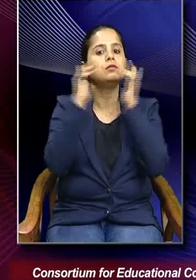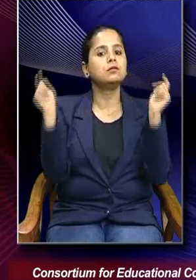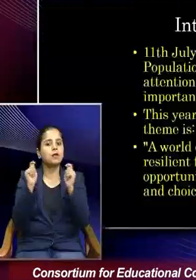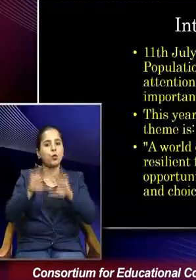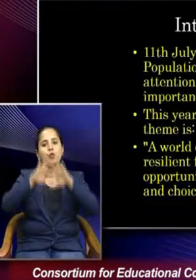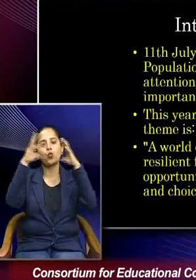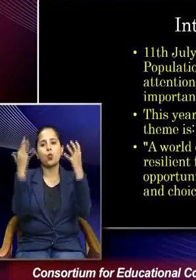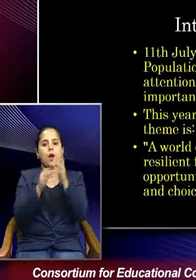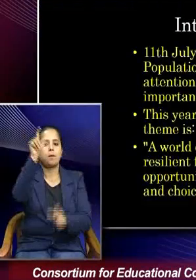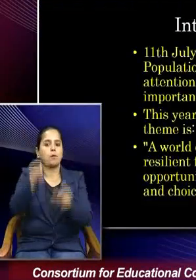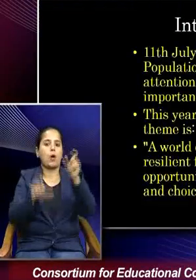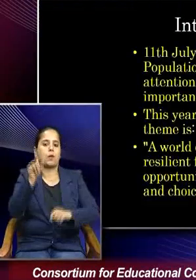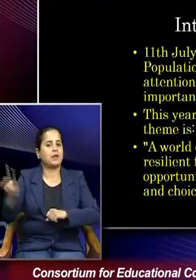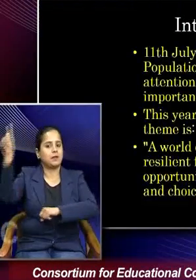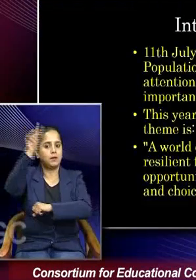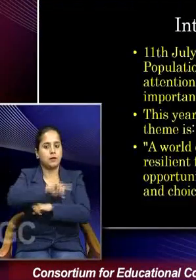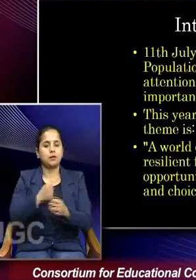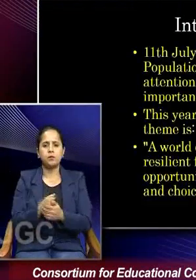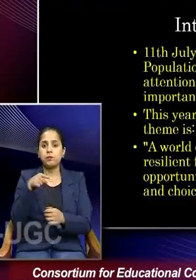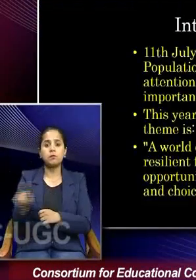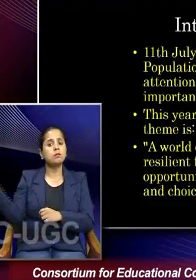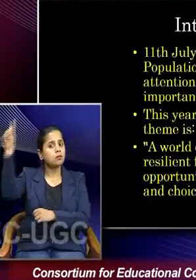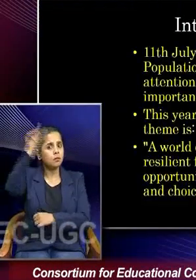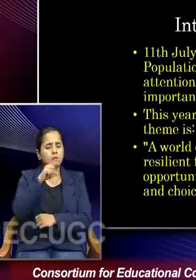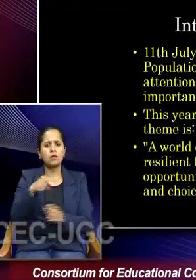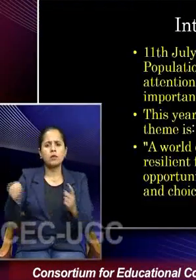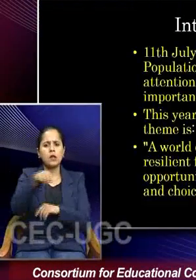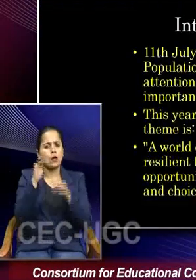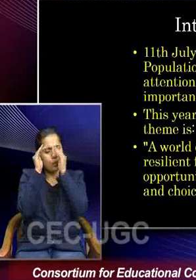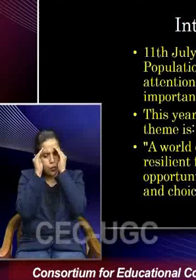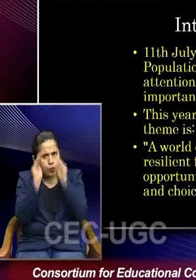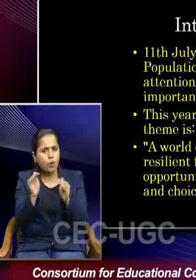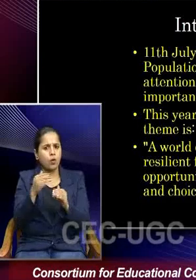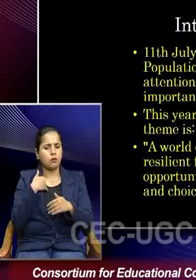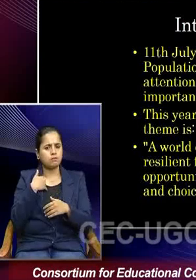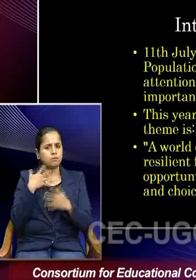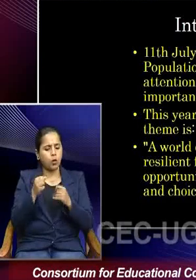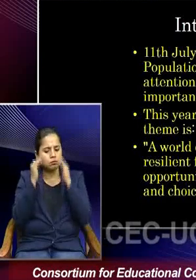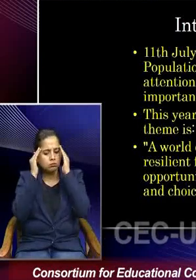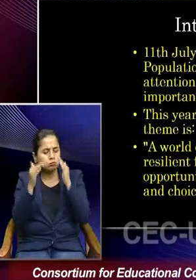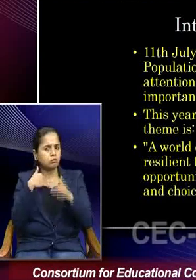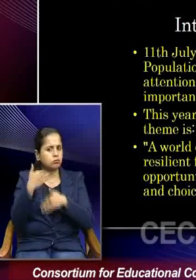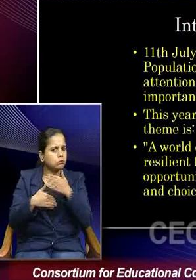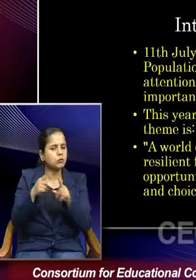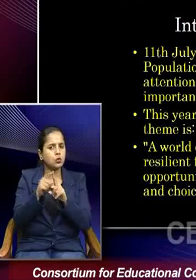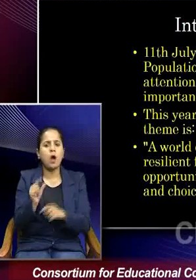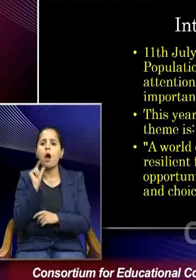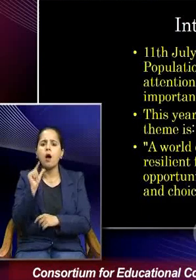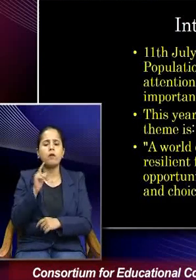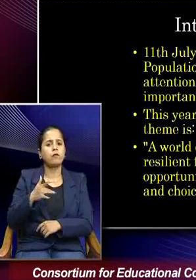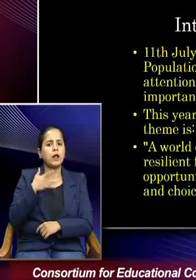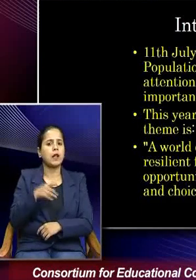World Population Day. And this is a day that kind of focuses our attention to the urgency